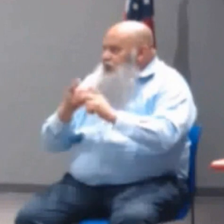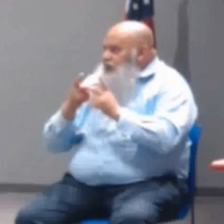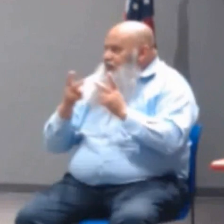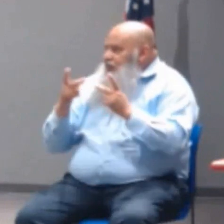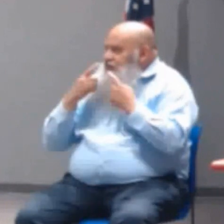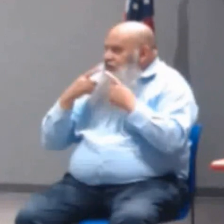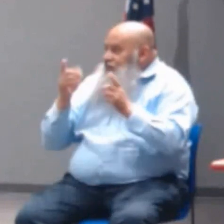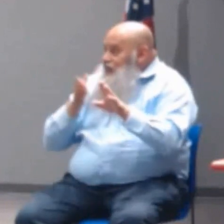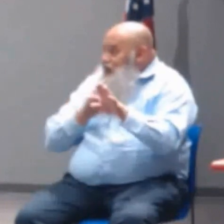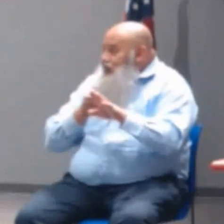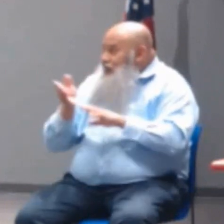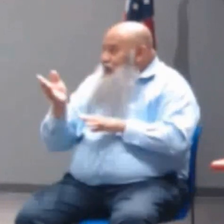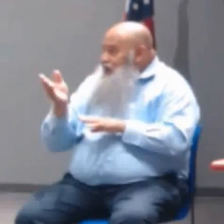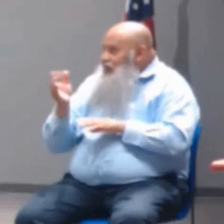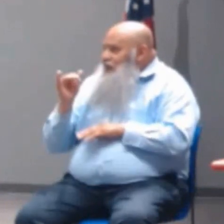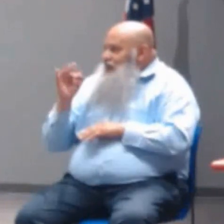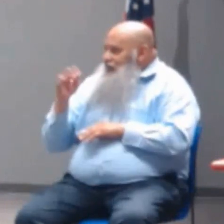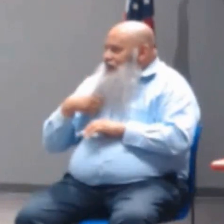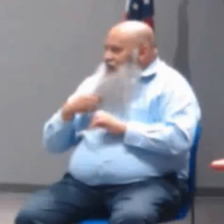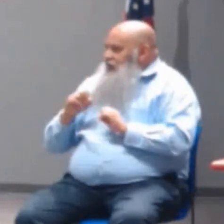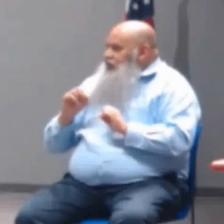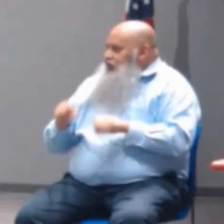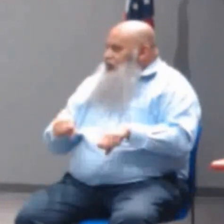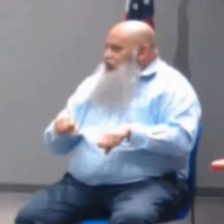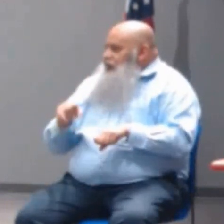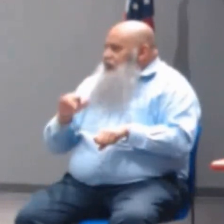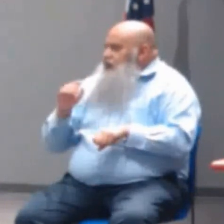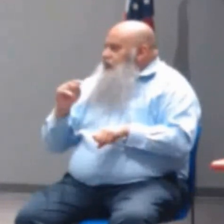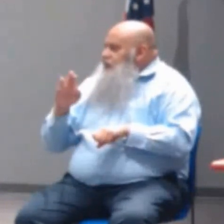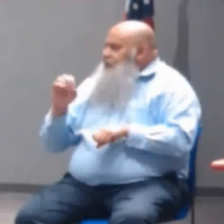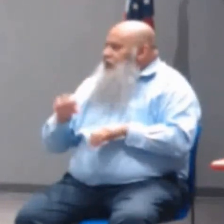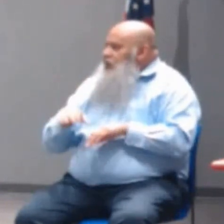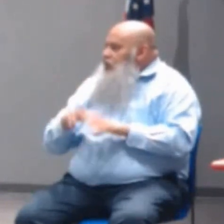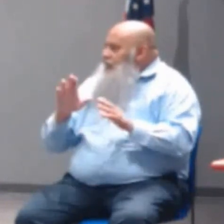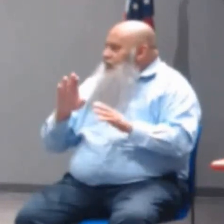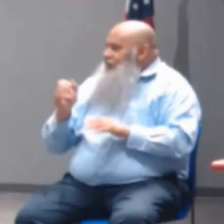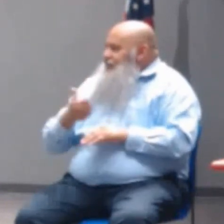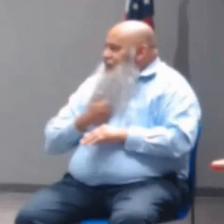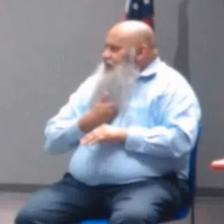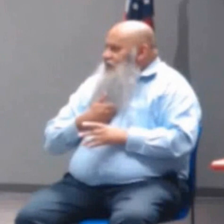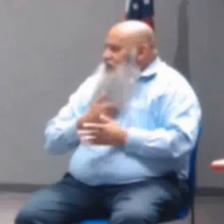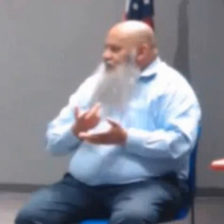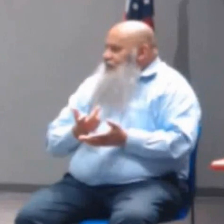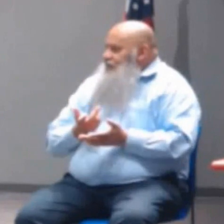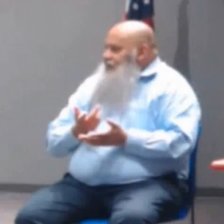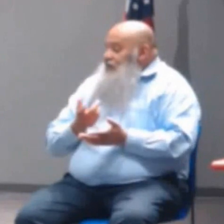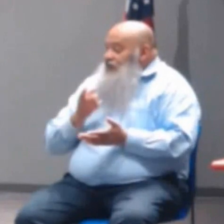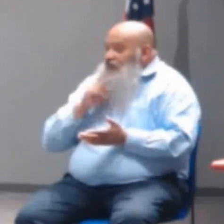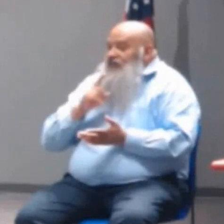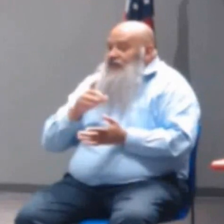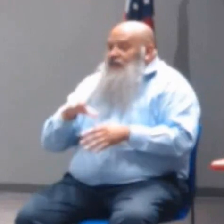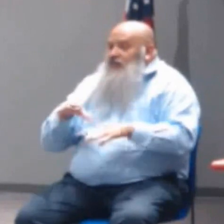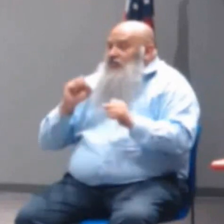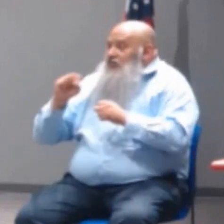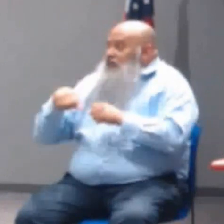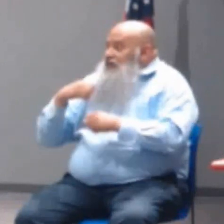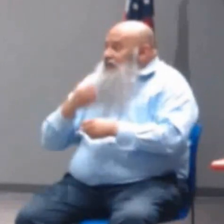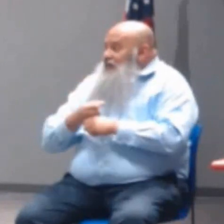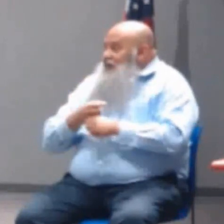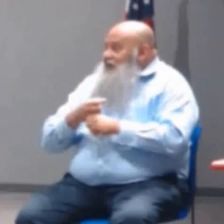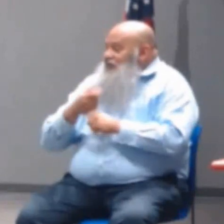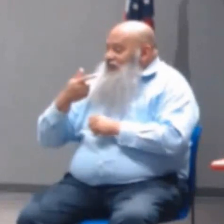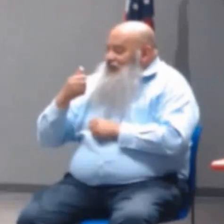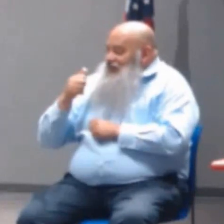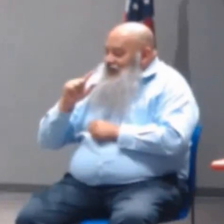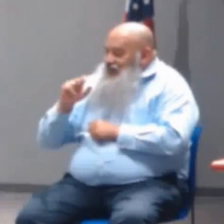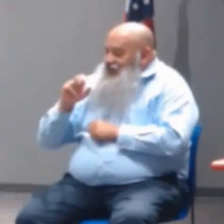successful career had I been able to just be open and be myself. It took years, gallons of tears, and a